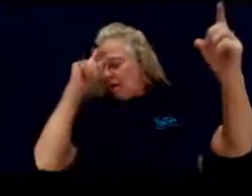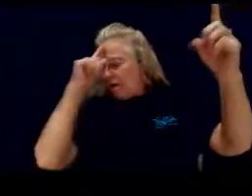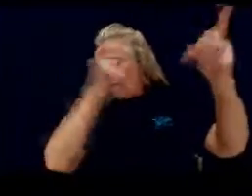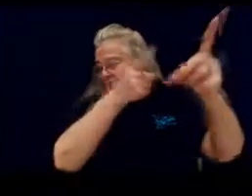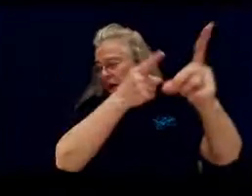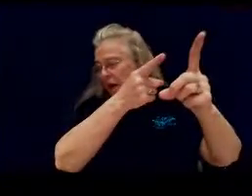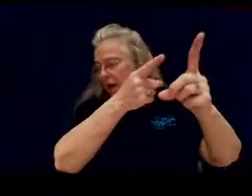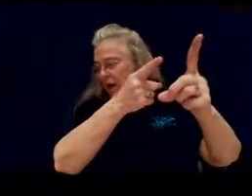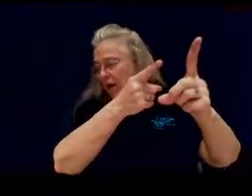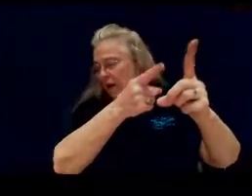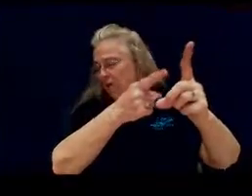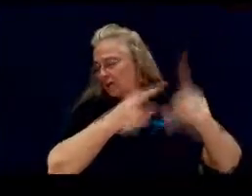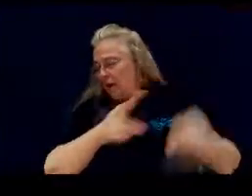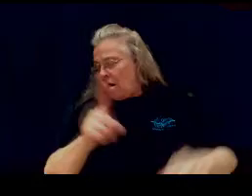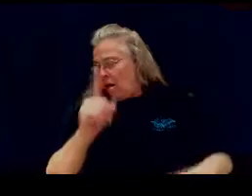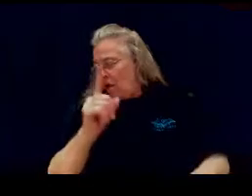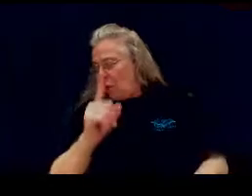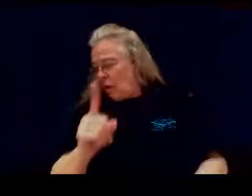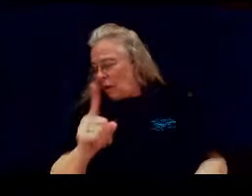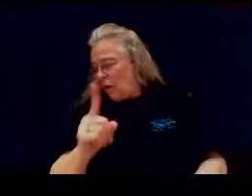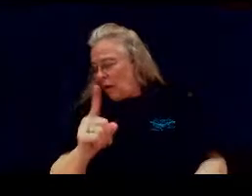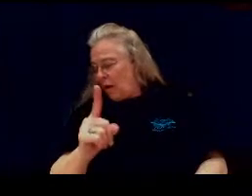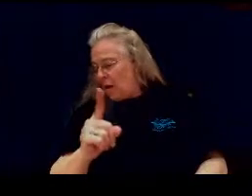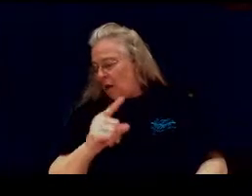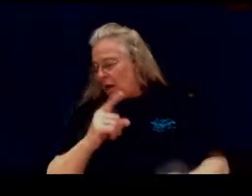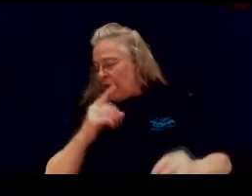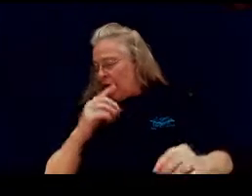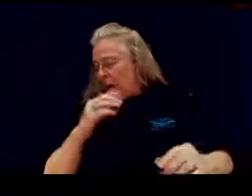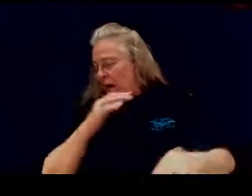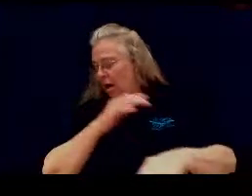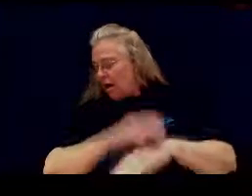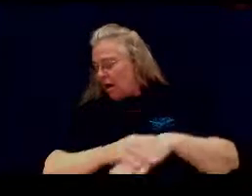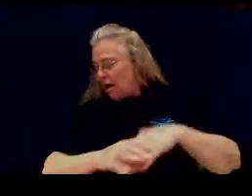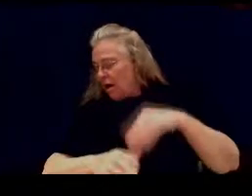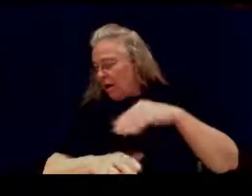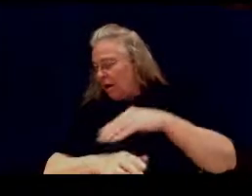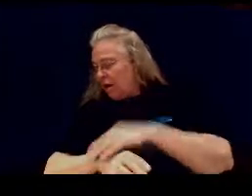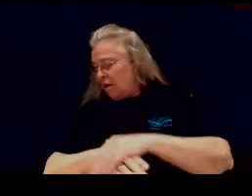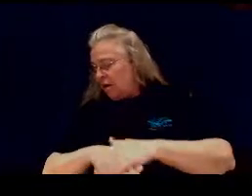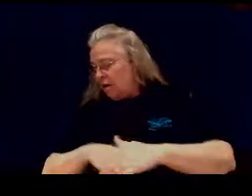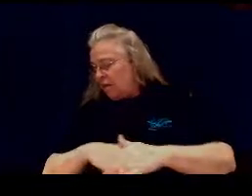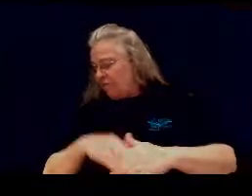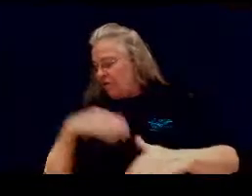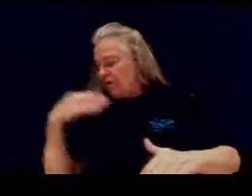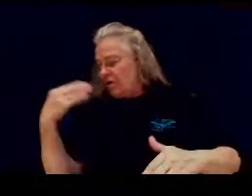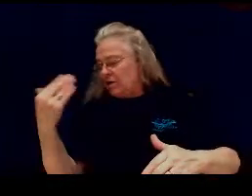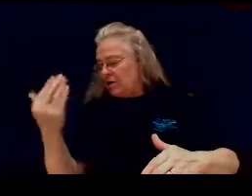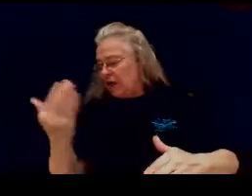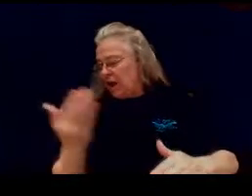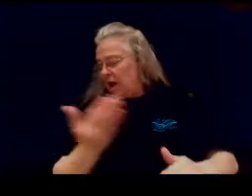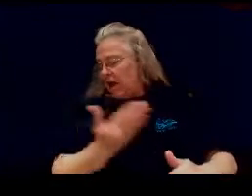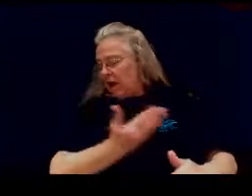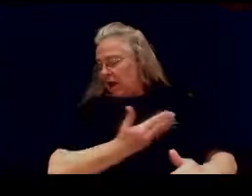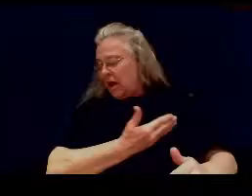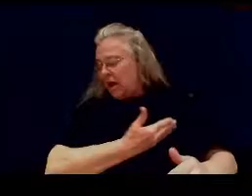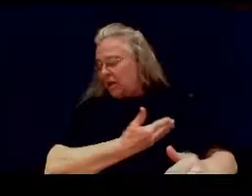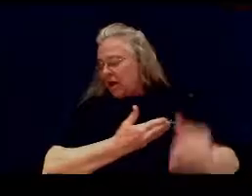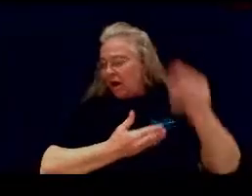our aims, our one, our comforts and